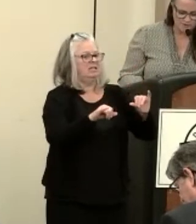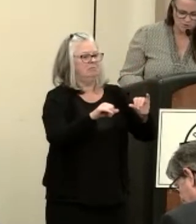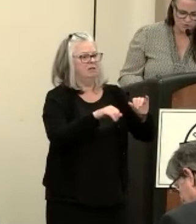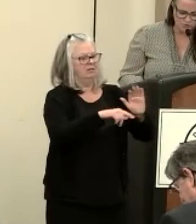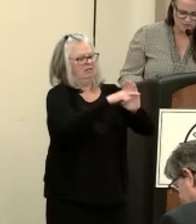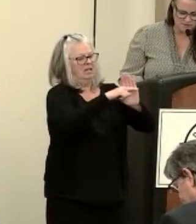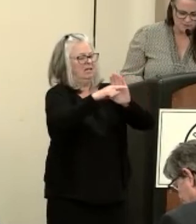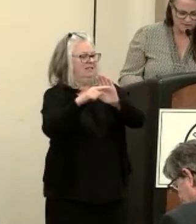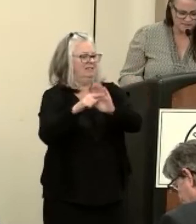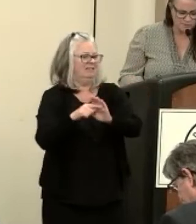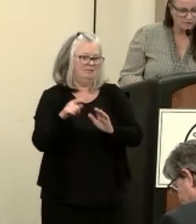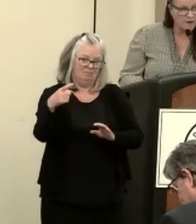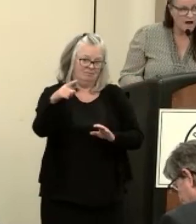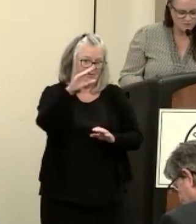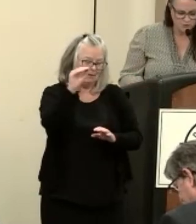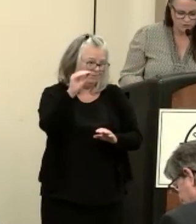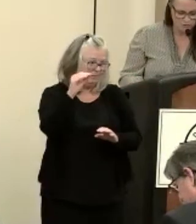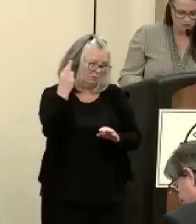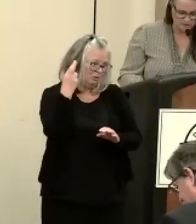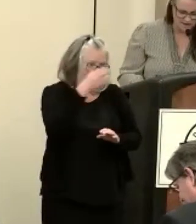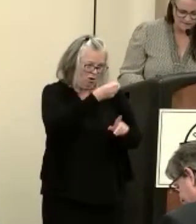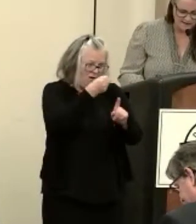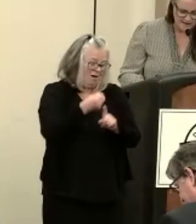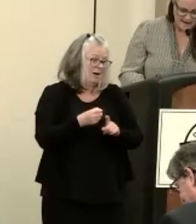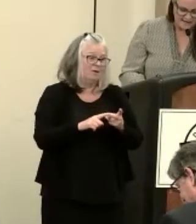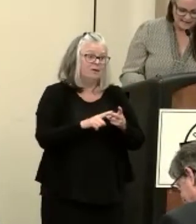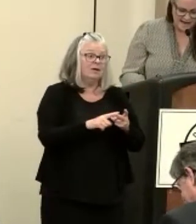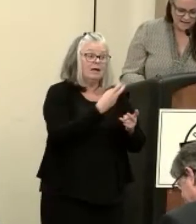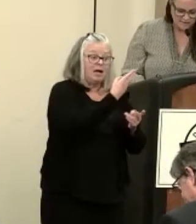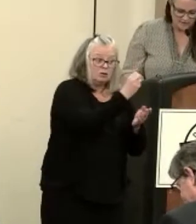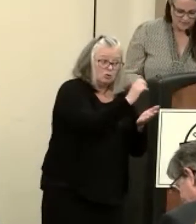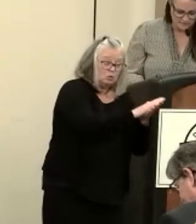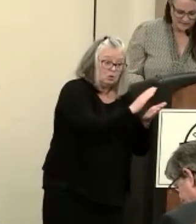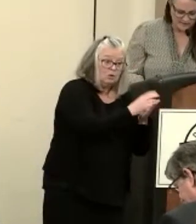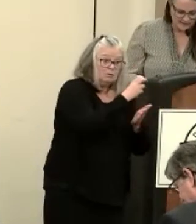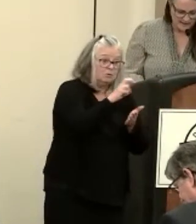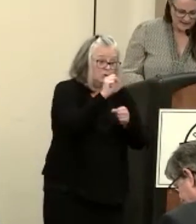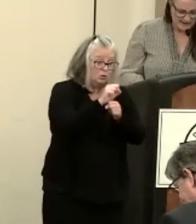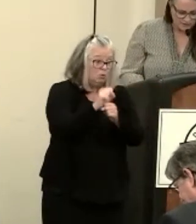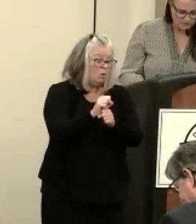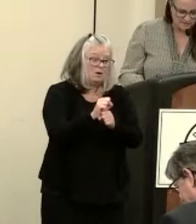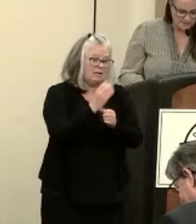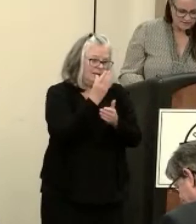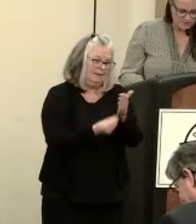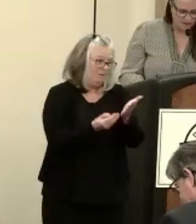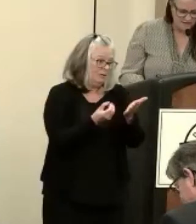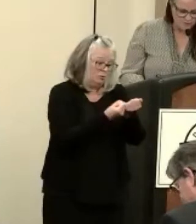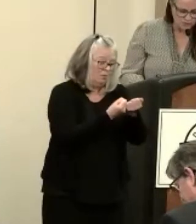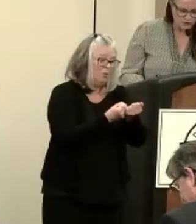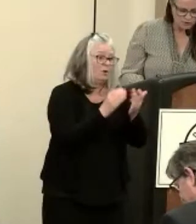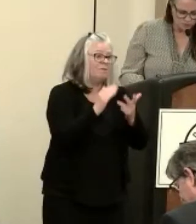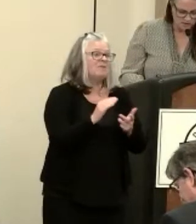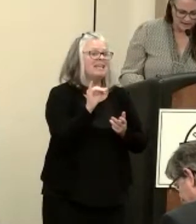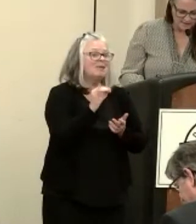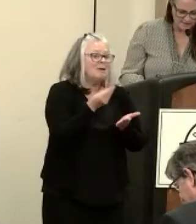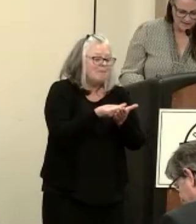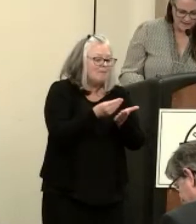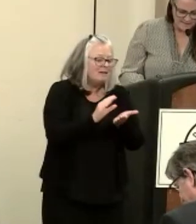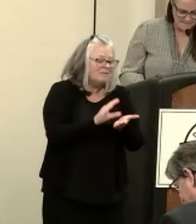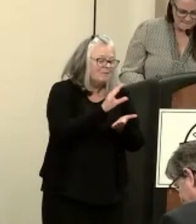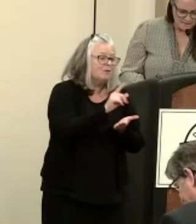to help students with disabilities move from high school to work life, and a lack of government funding increases from high school to work